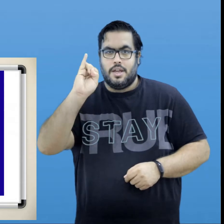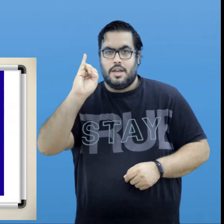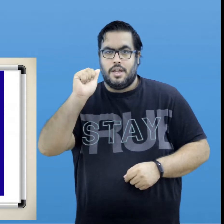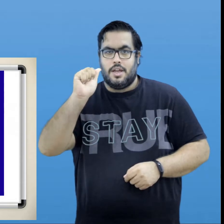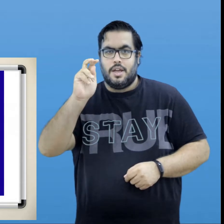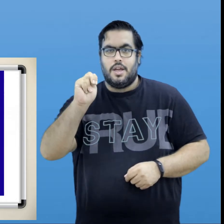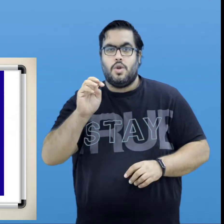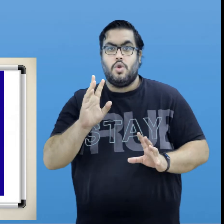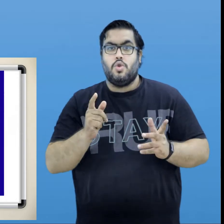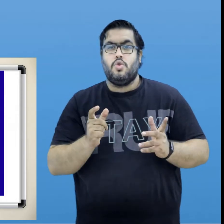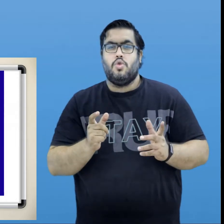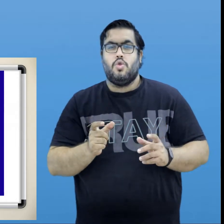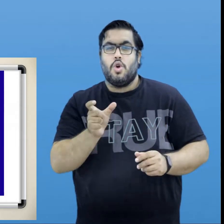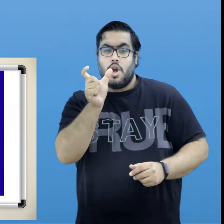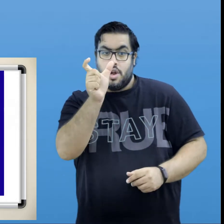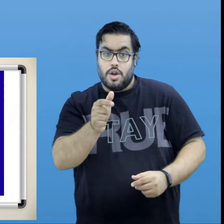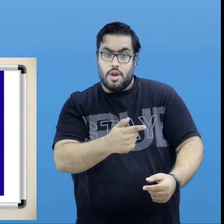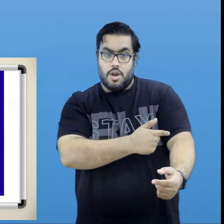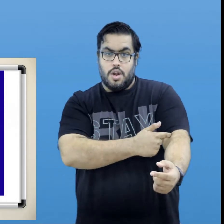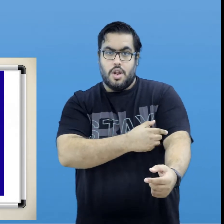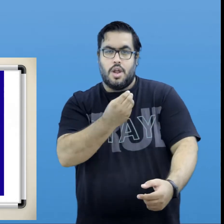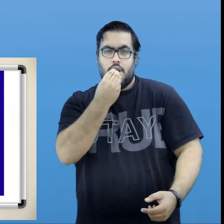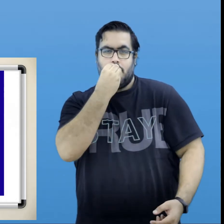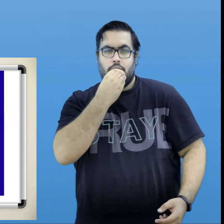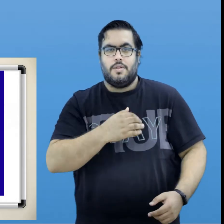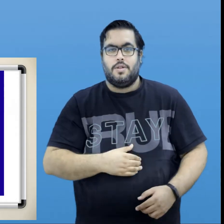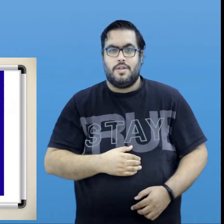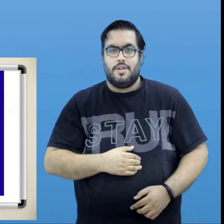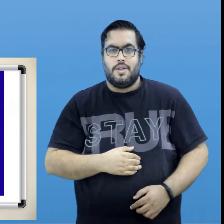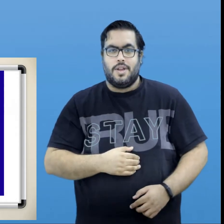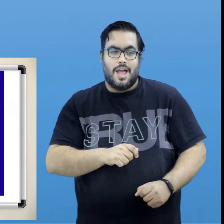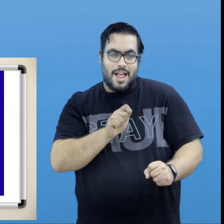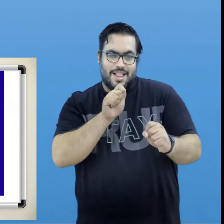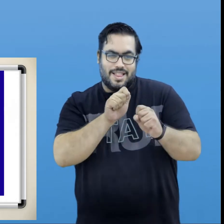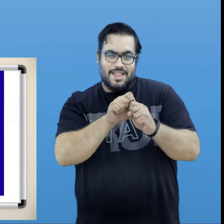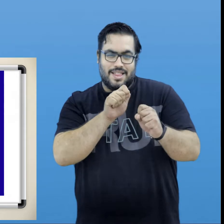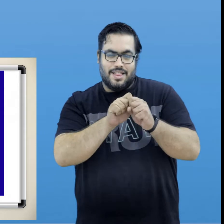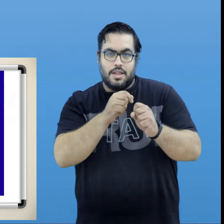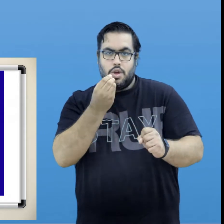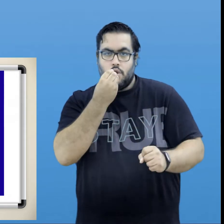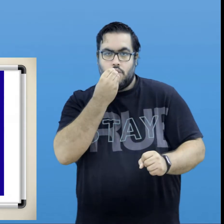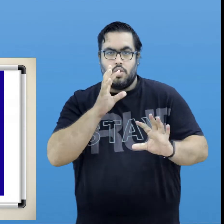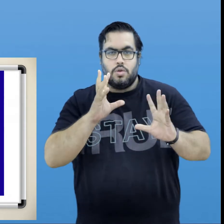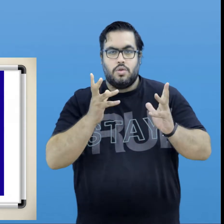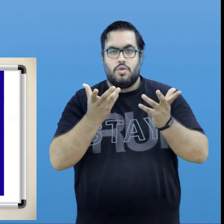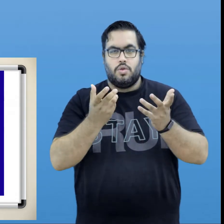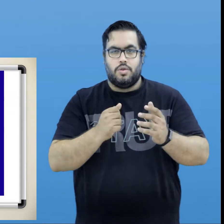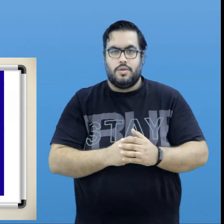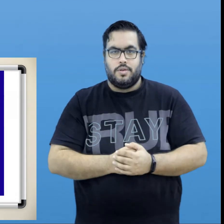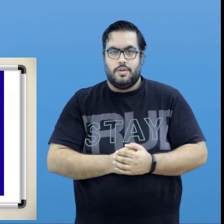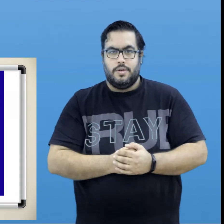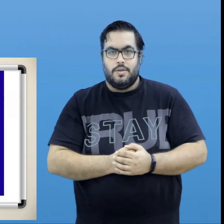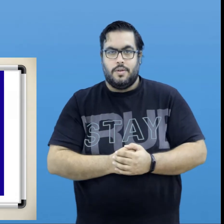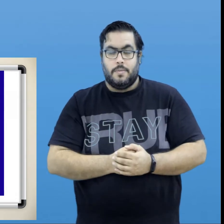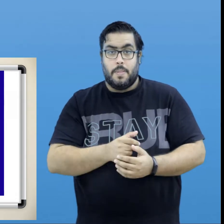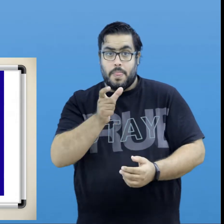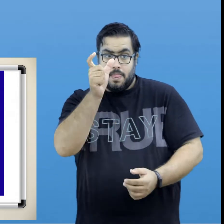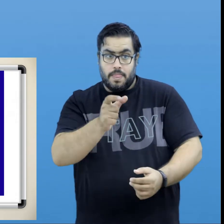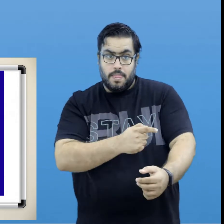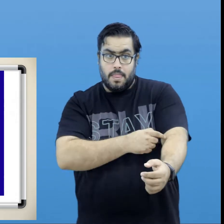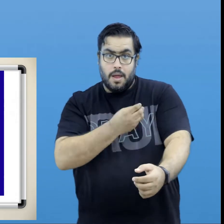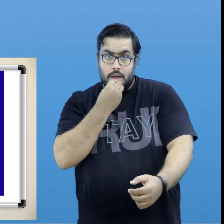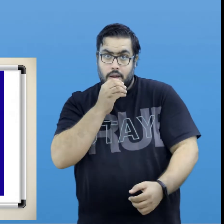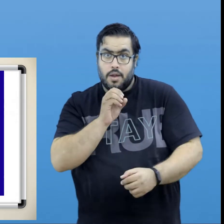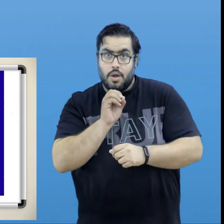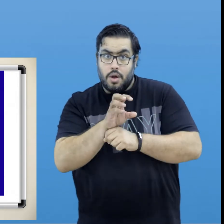Dietitian is a noun, and it means a professional who advises on healthy eating. For example, dietitians advise